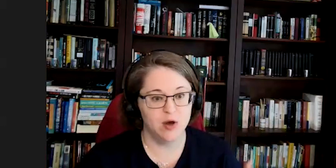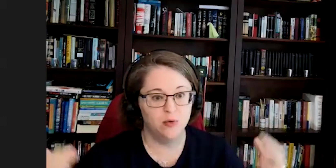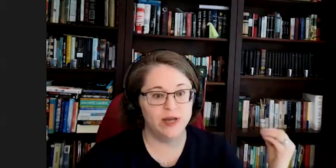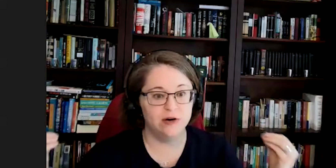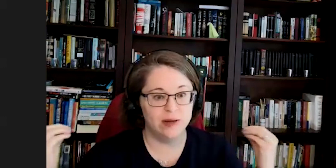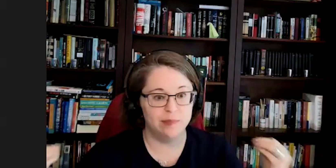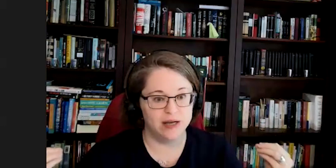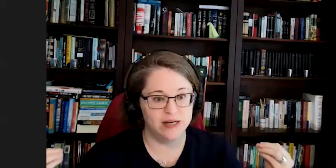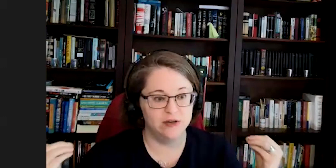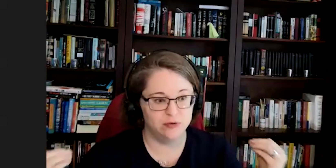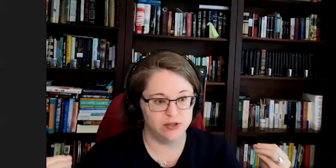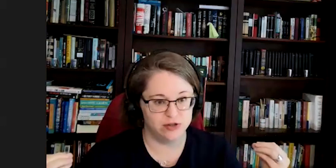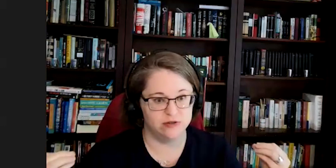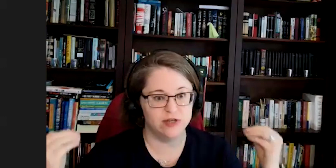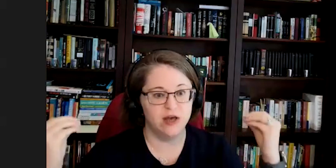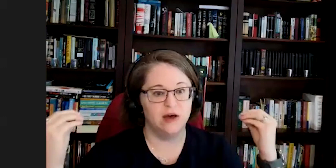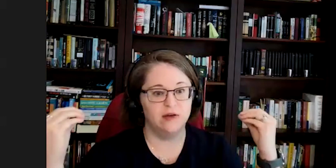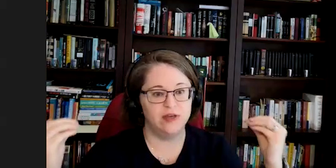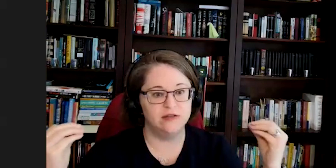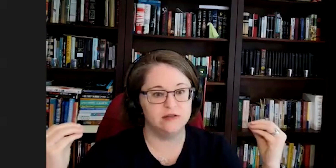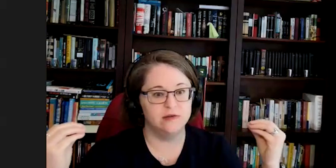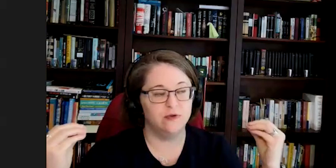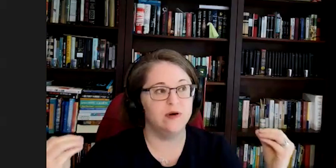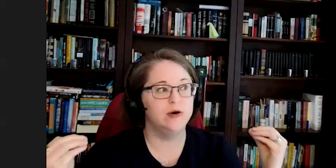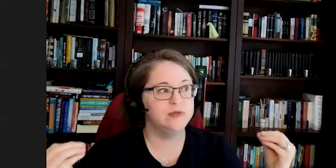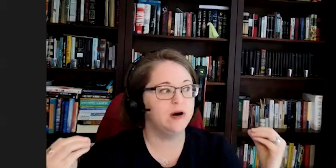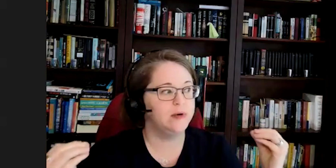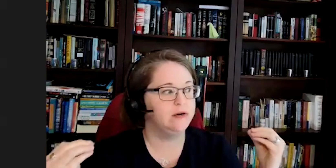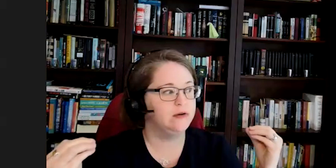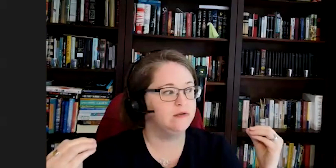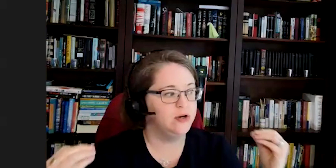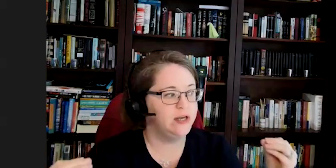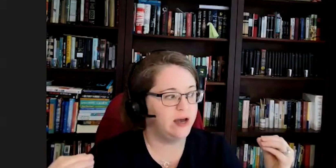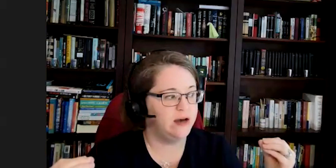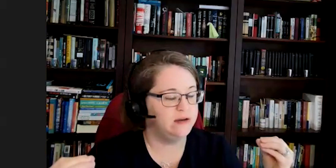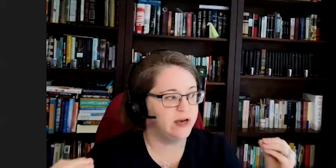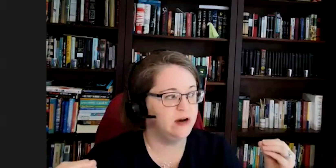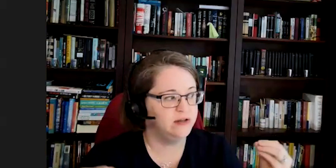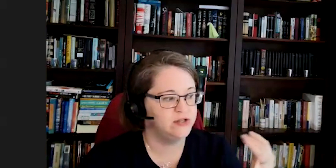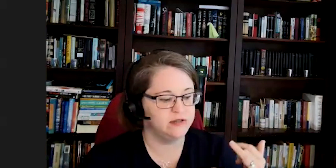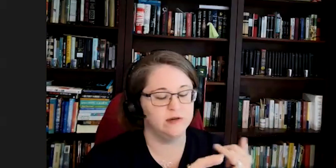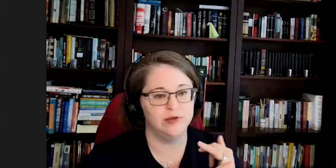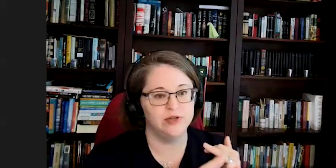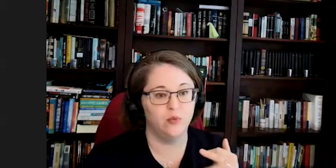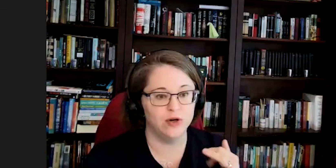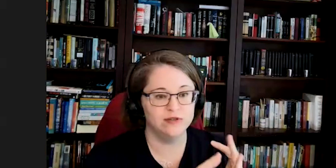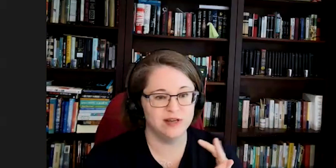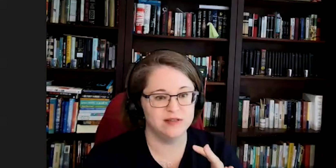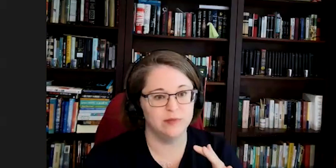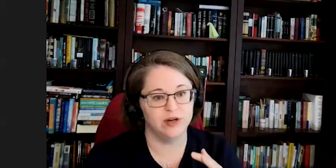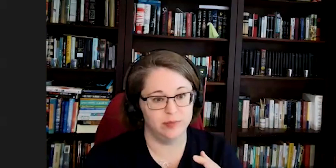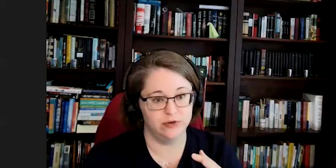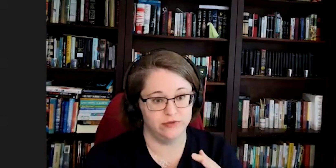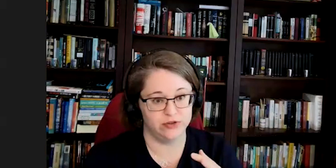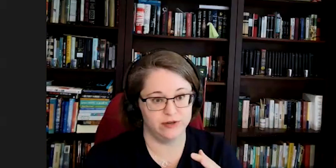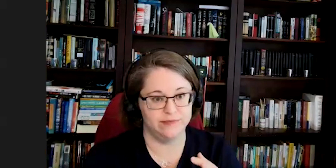disembodied. We are embodied creatures. These, for the most part, we are looking at technologies that are built on words